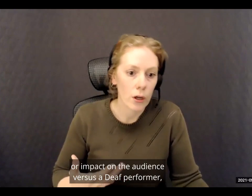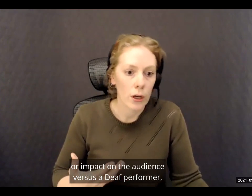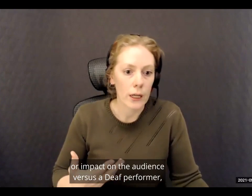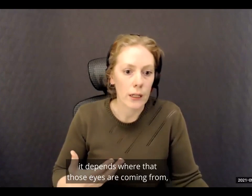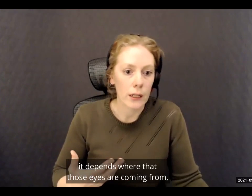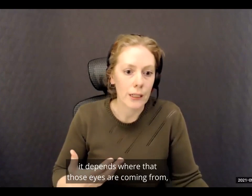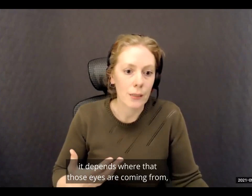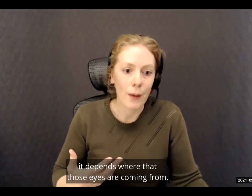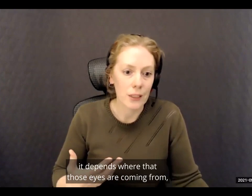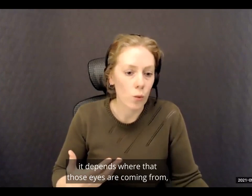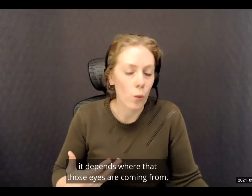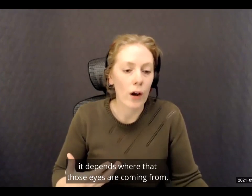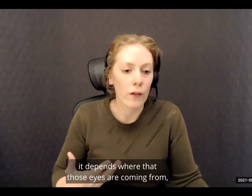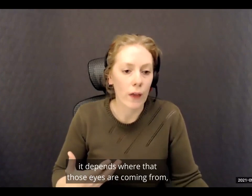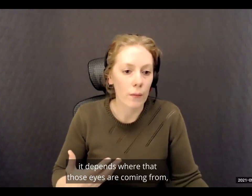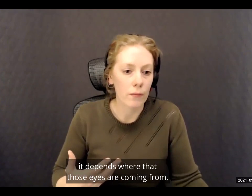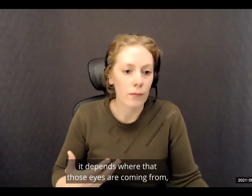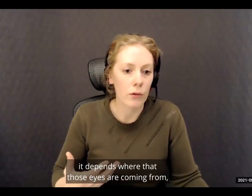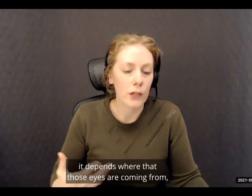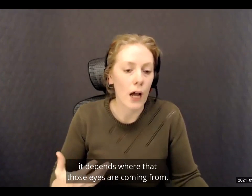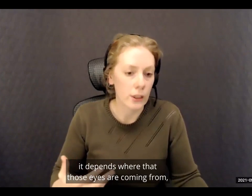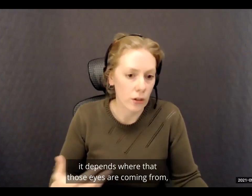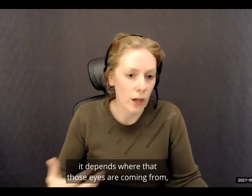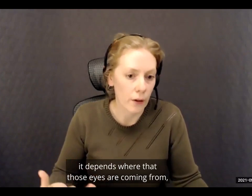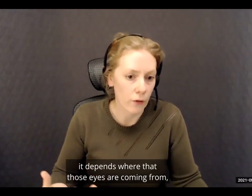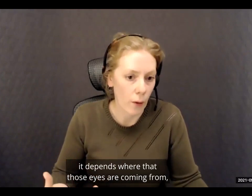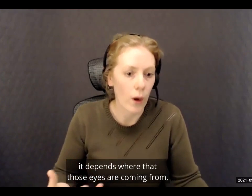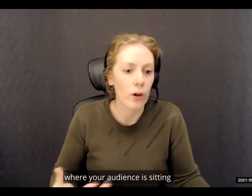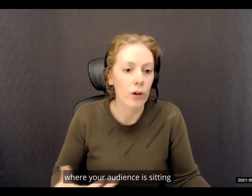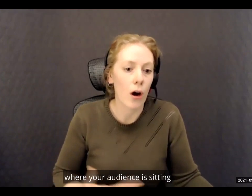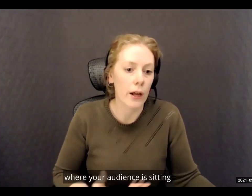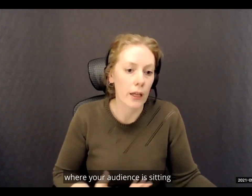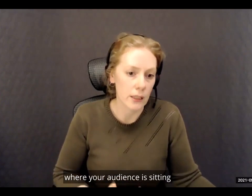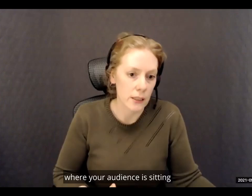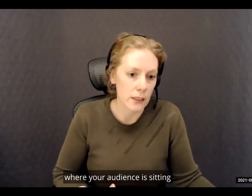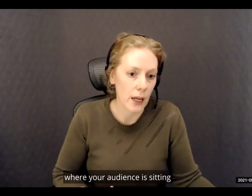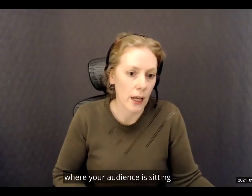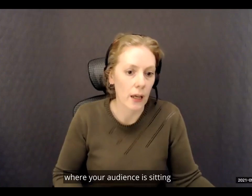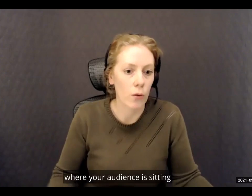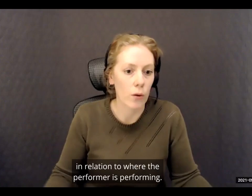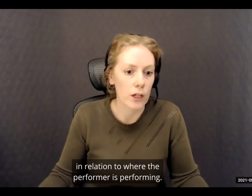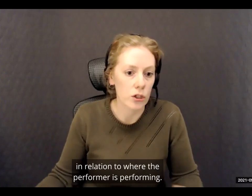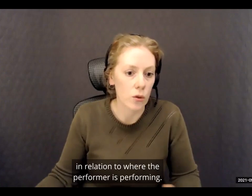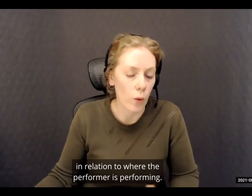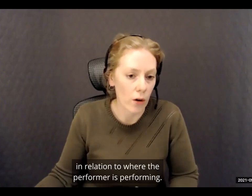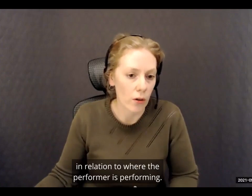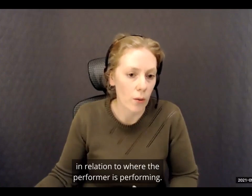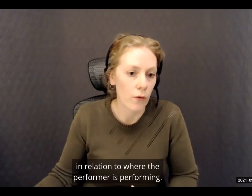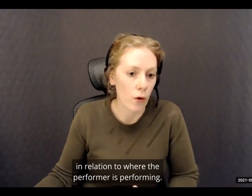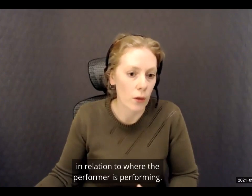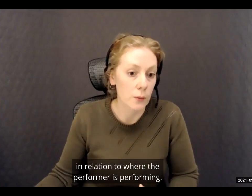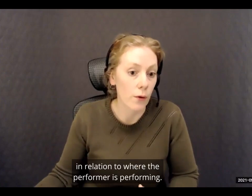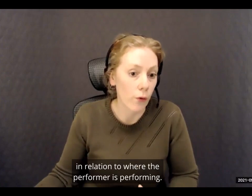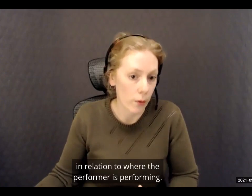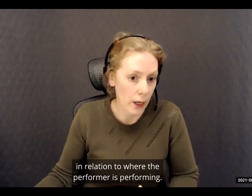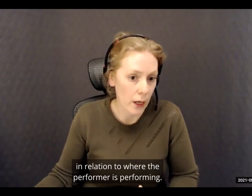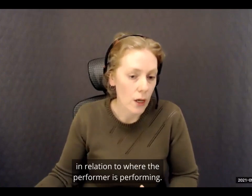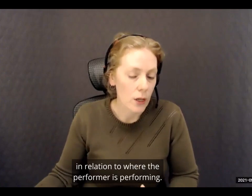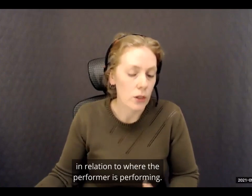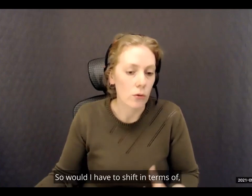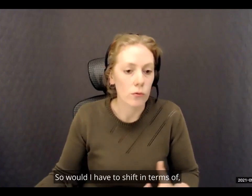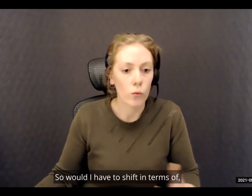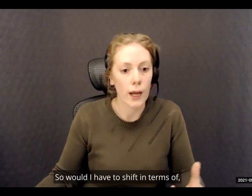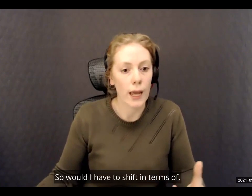performer. It depends where those eyes are coming from, where your audience is sitting in relation to where the performer is